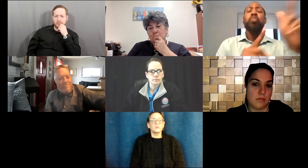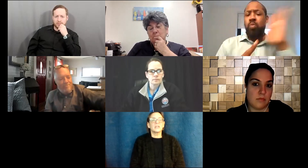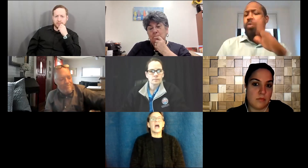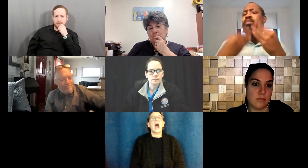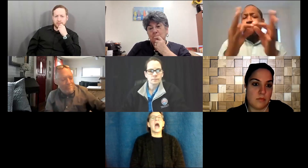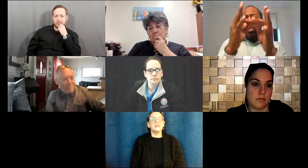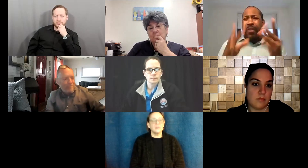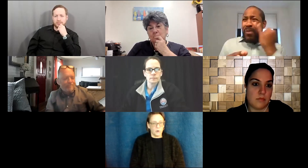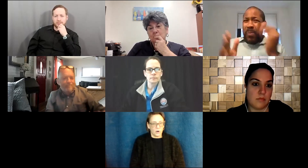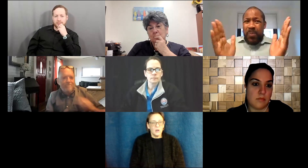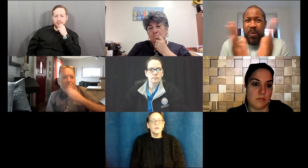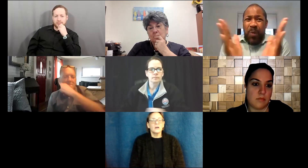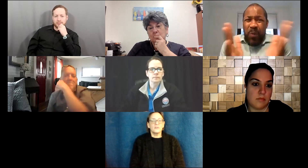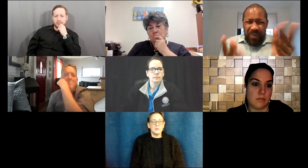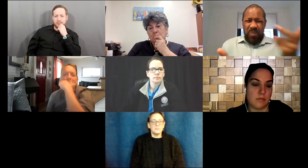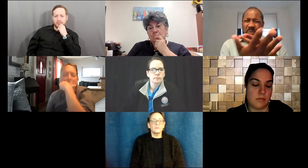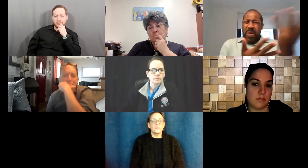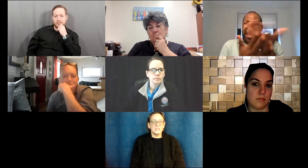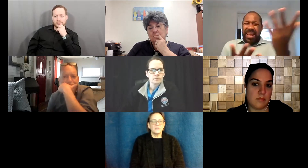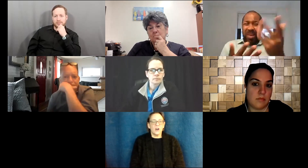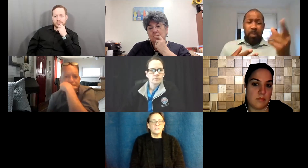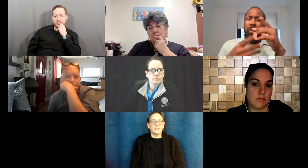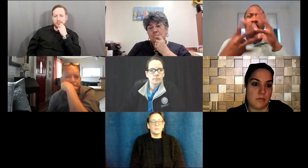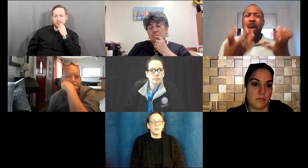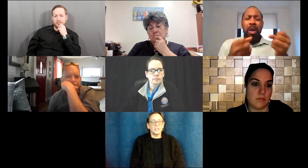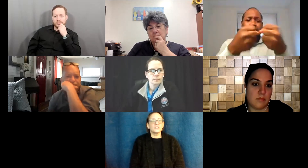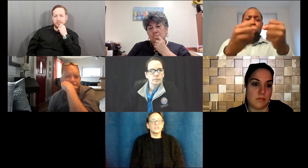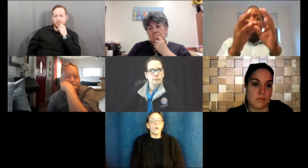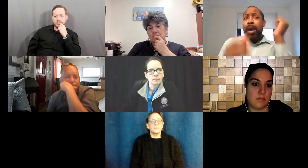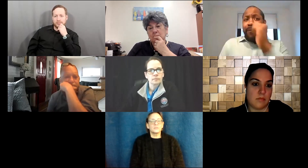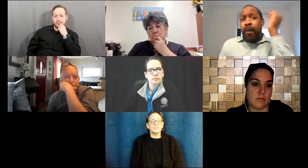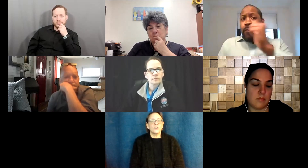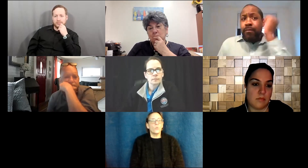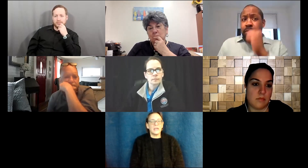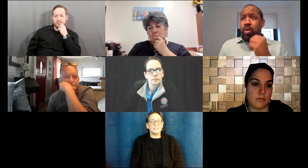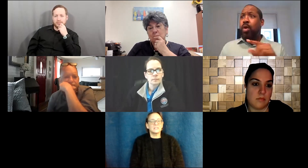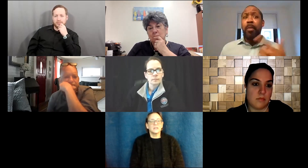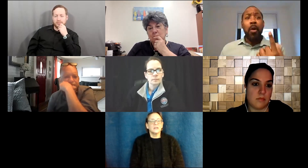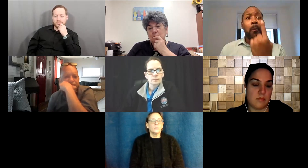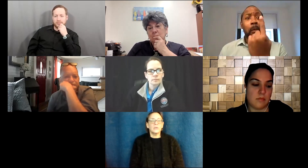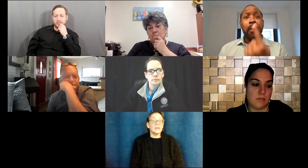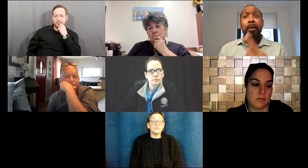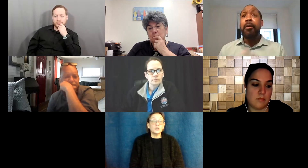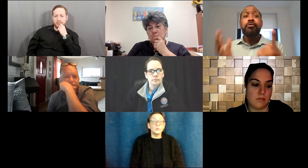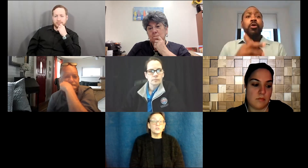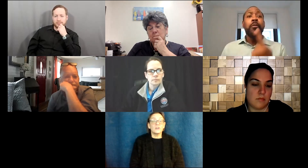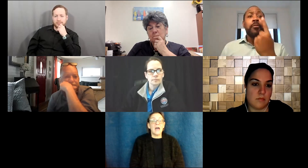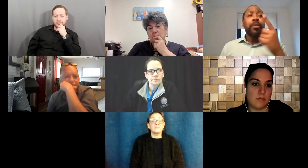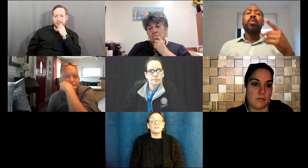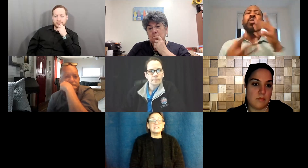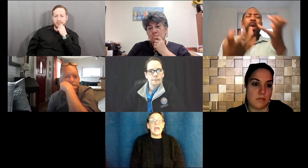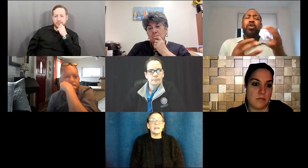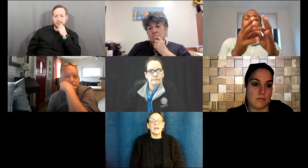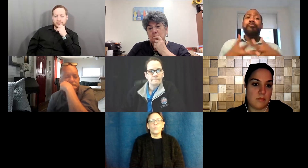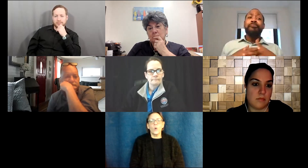make sure we get a high number of people from the deaf and hard of hearing community to show up. So we don't waste, we can't have interpreters there